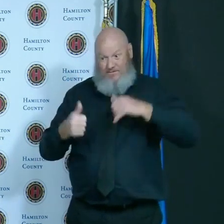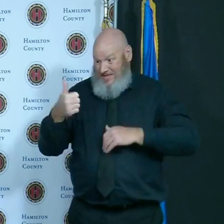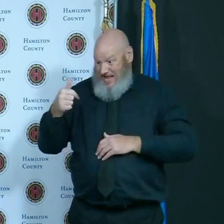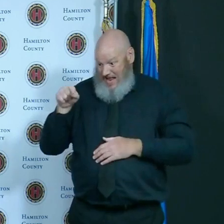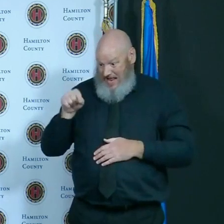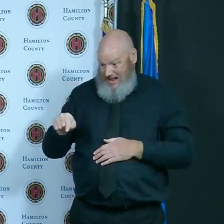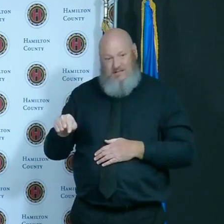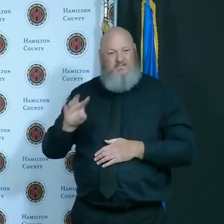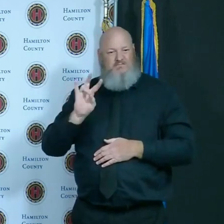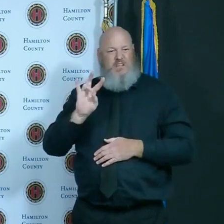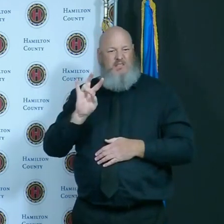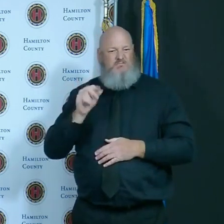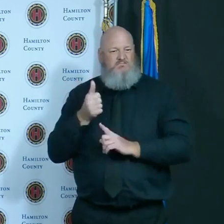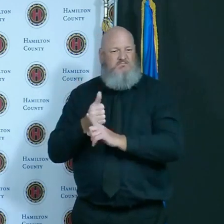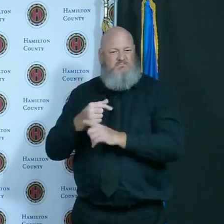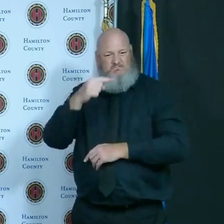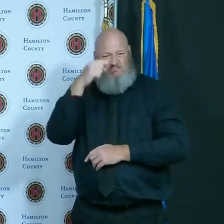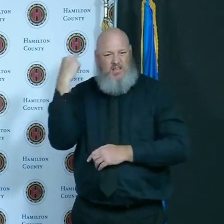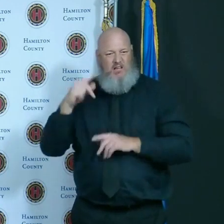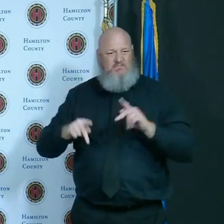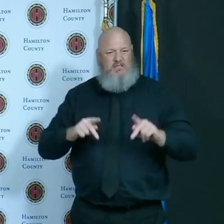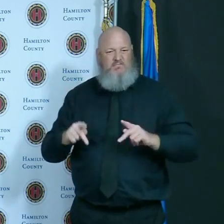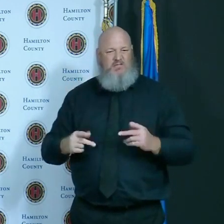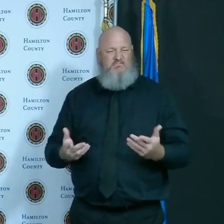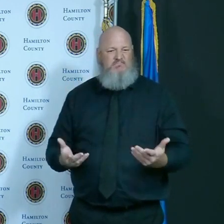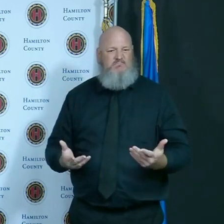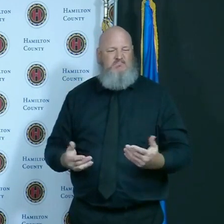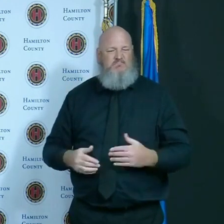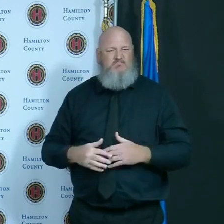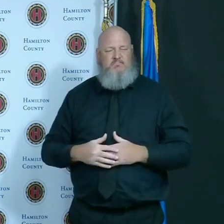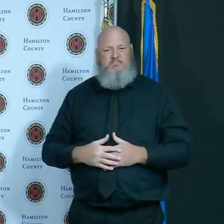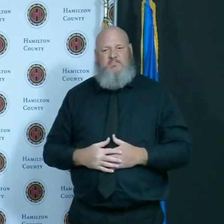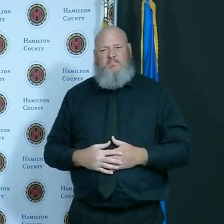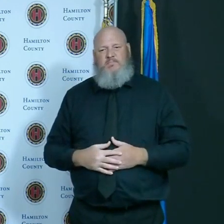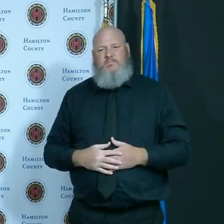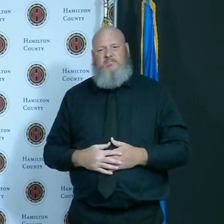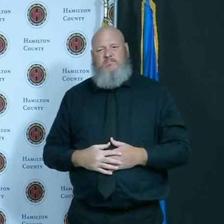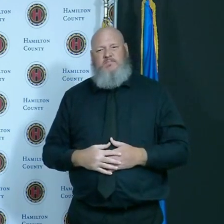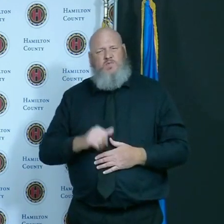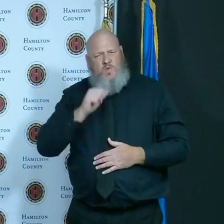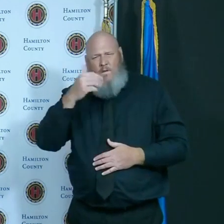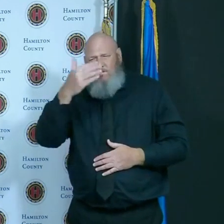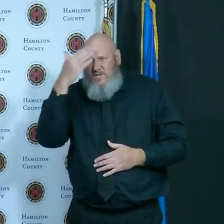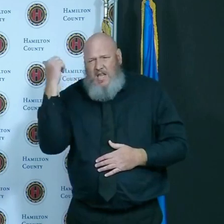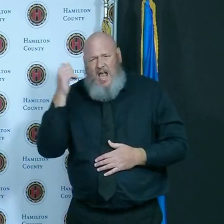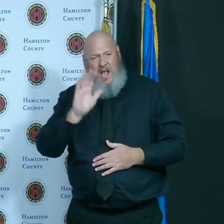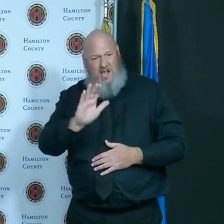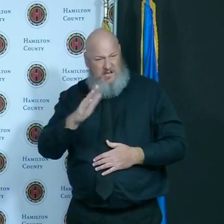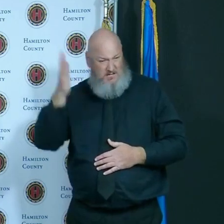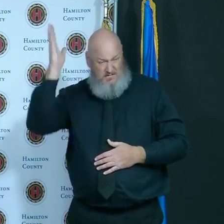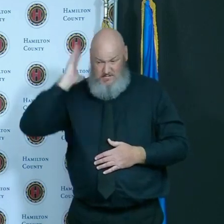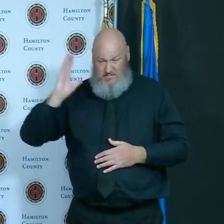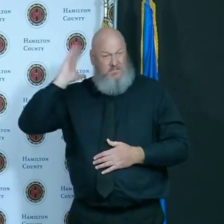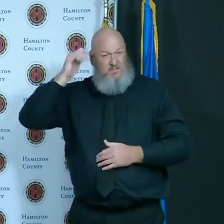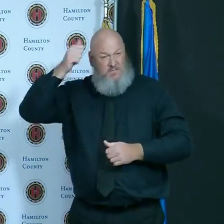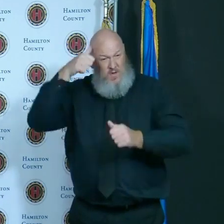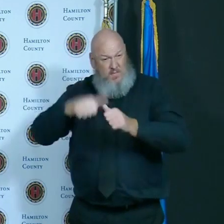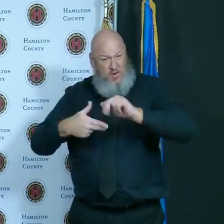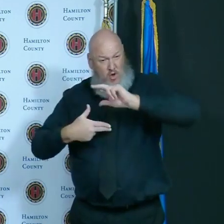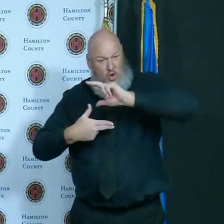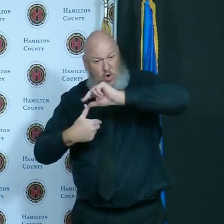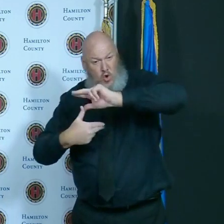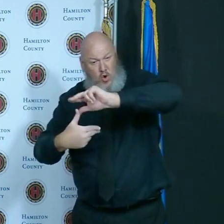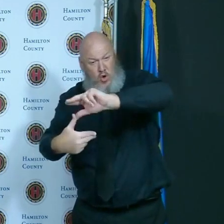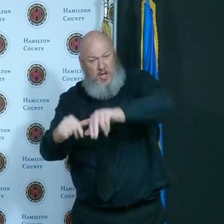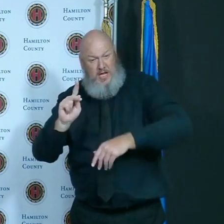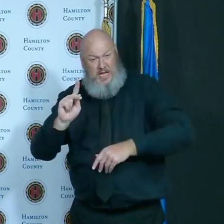19% of coronaviruses affect African Americans, but we're only 13% of the population.